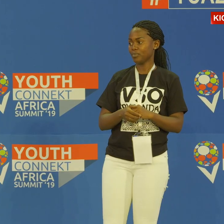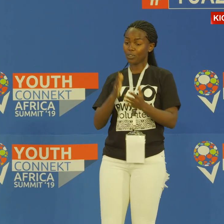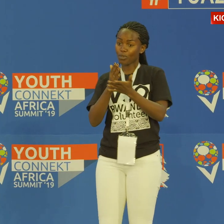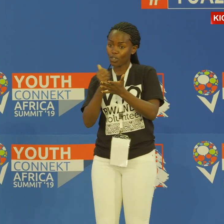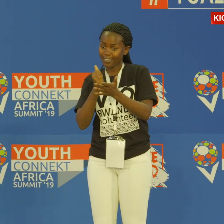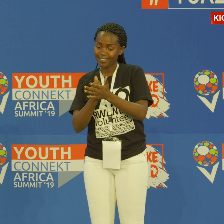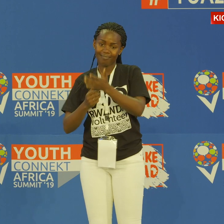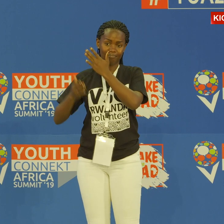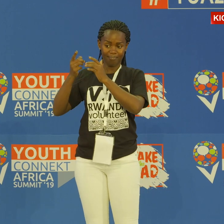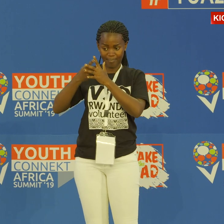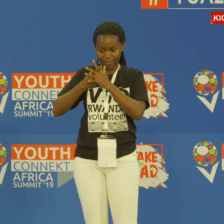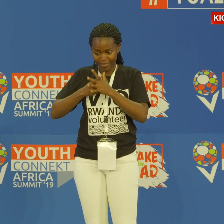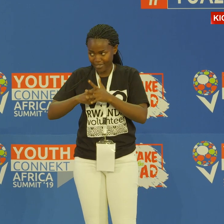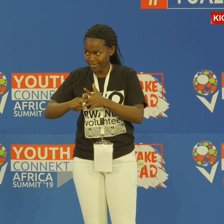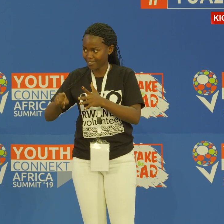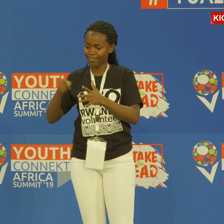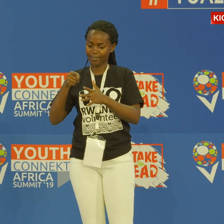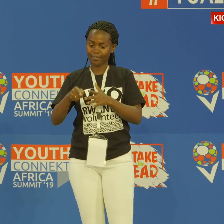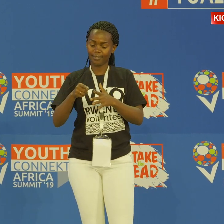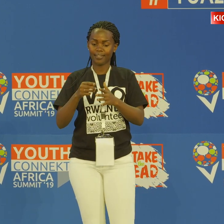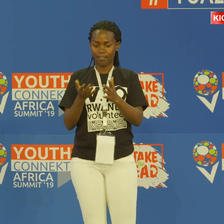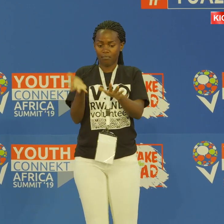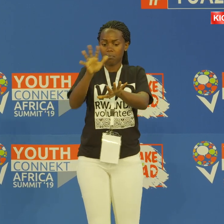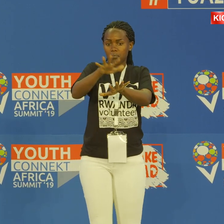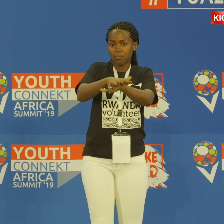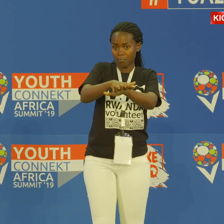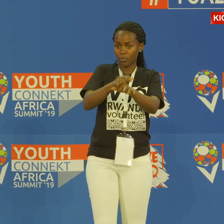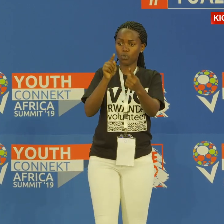we completed our primary. We tried our best.